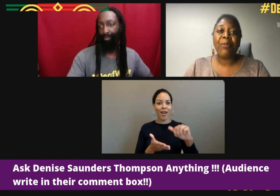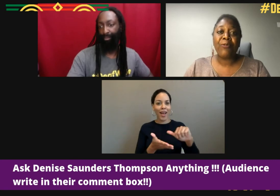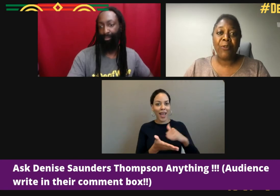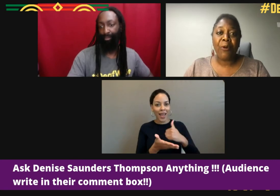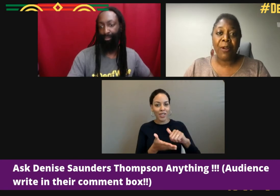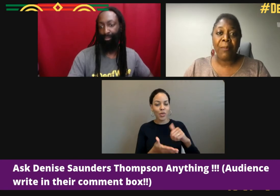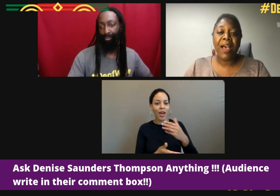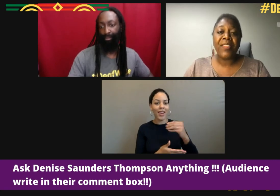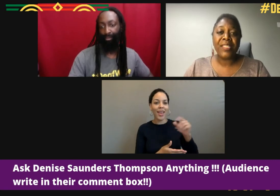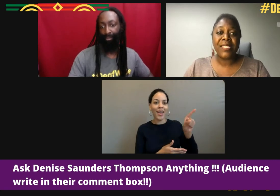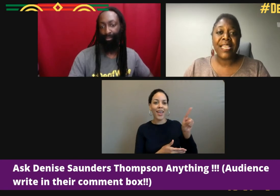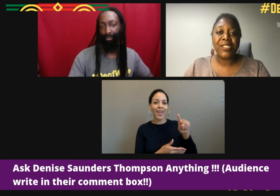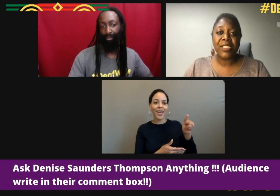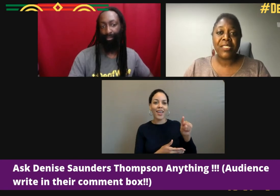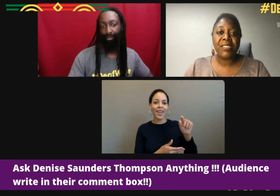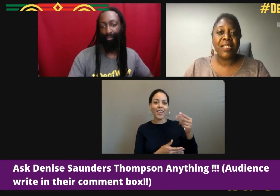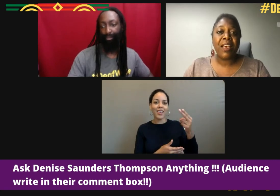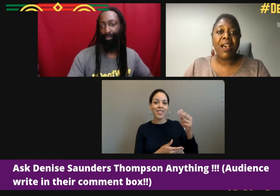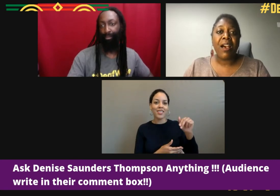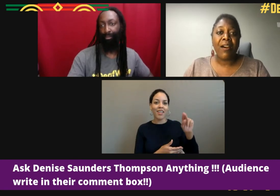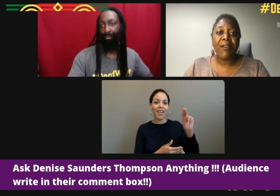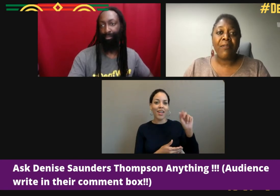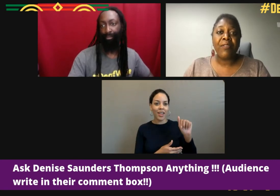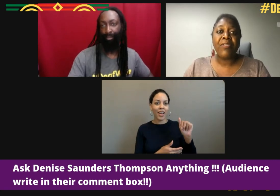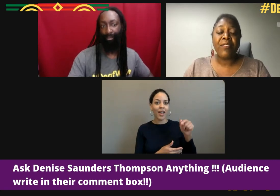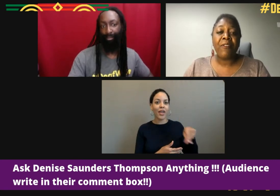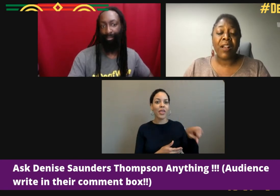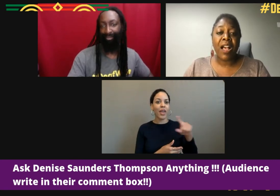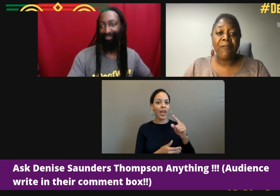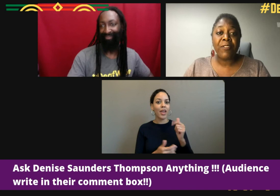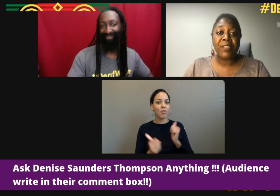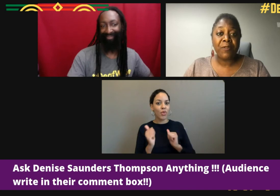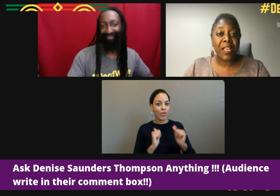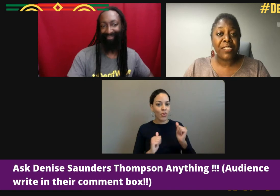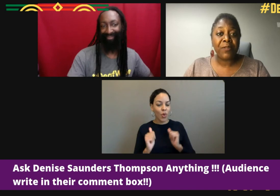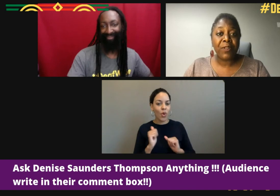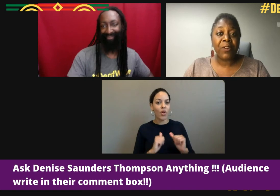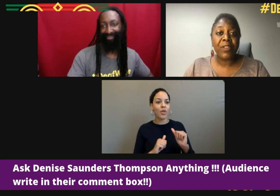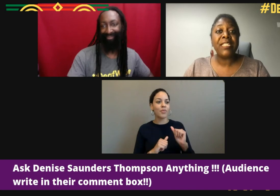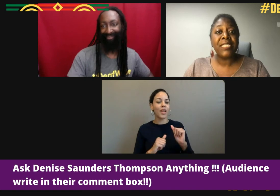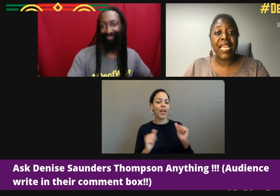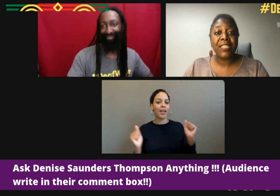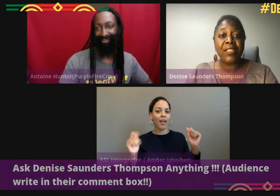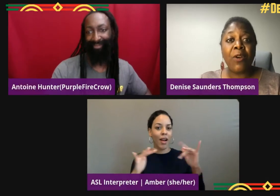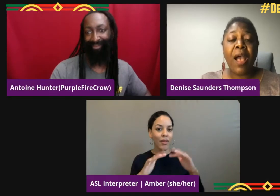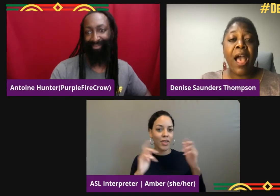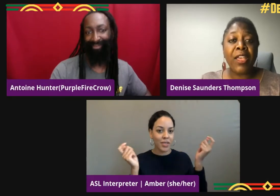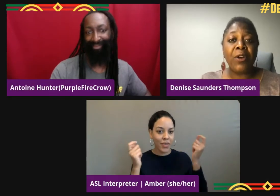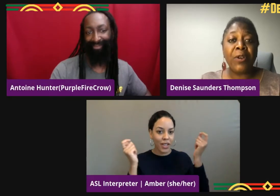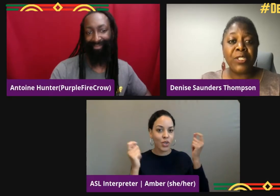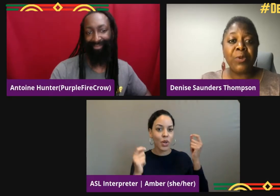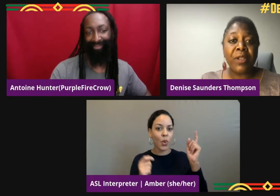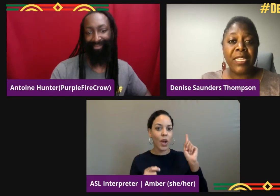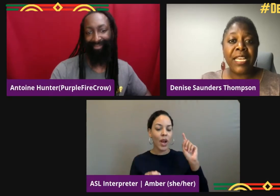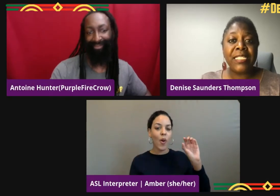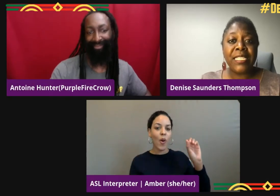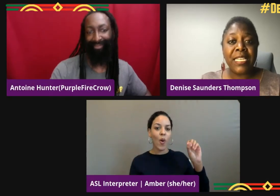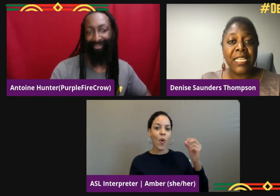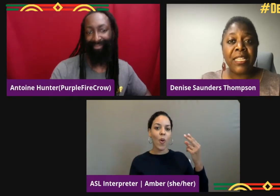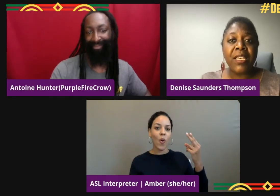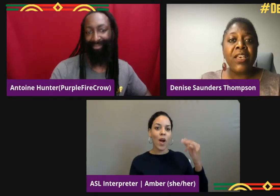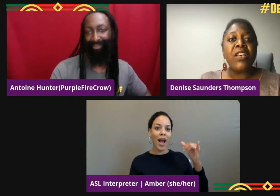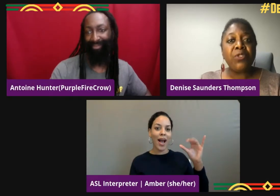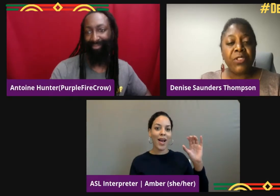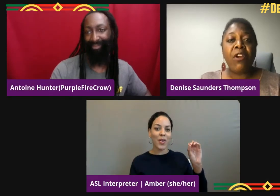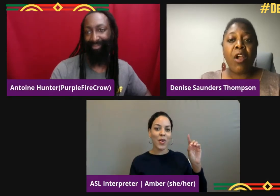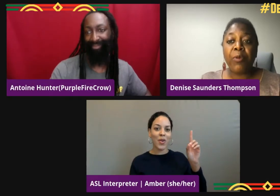Zanya perform on the stages of the conference and festival in Dayton, Ohio in